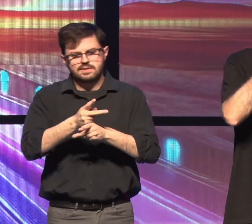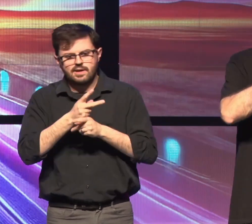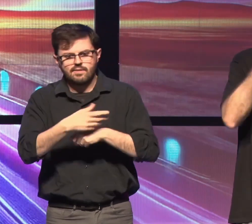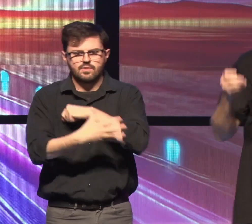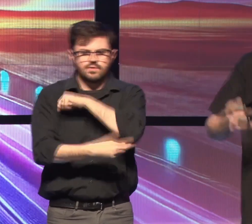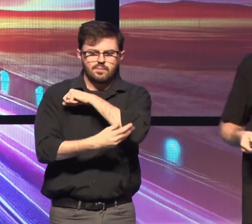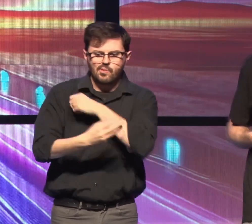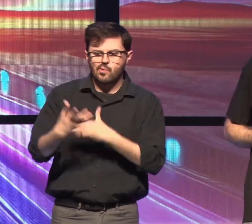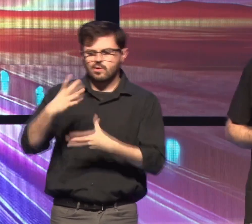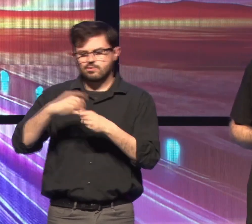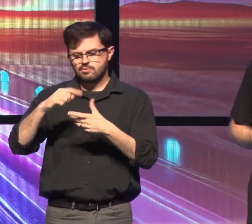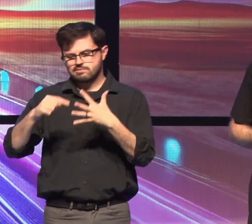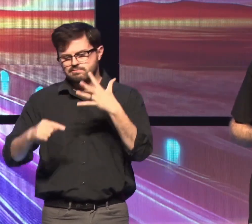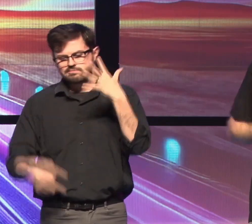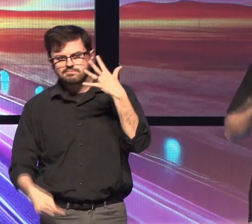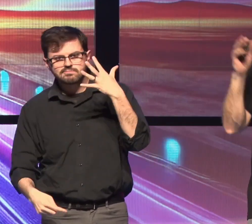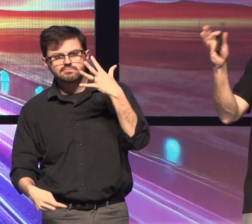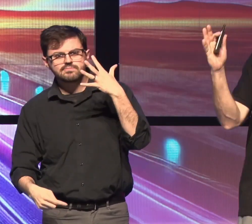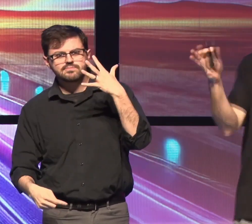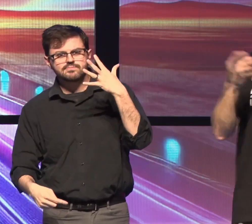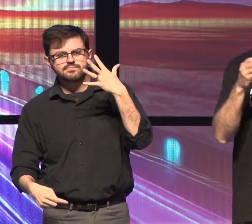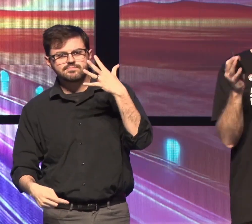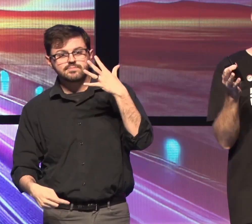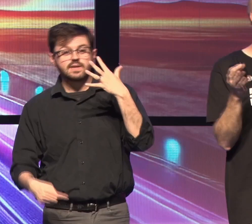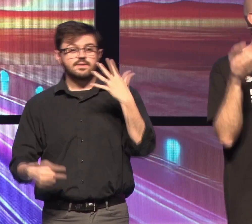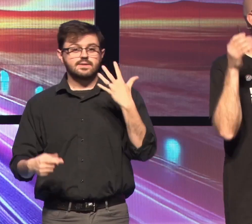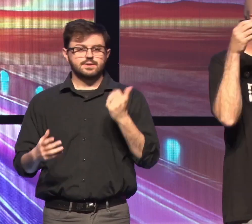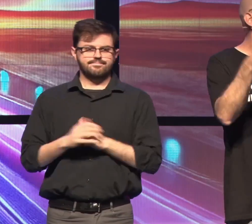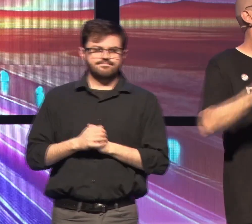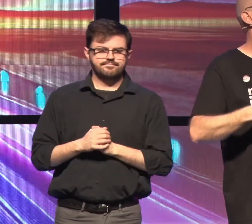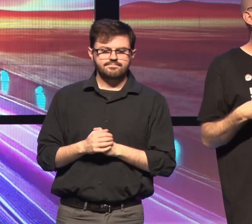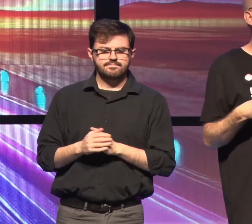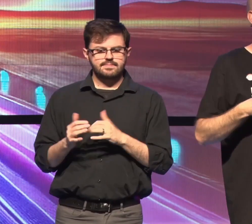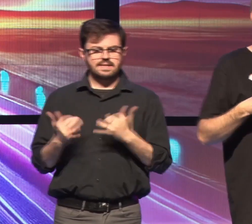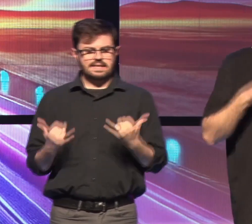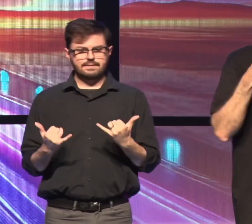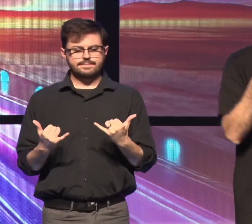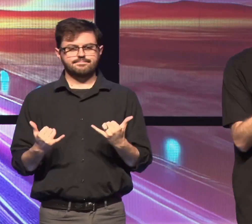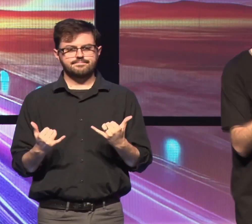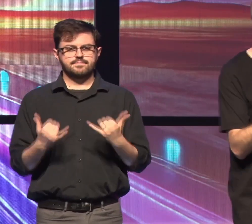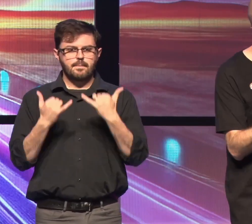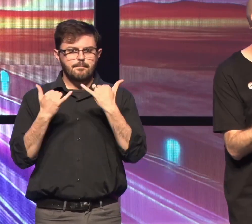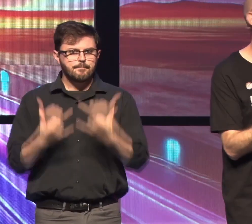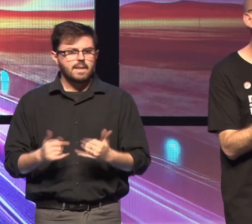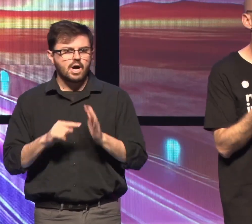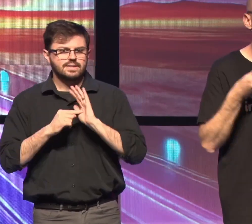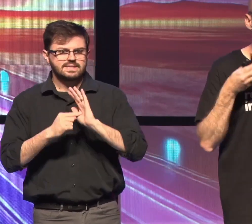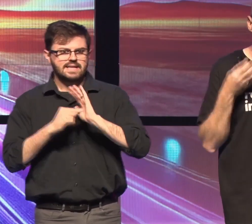inclusion, all of these things. So some modern day examples of this kind of like deeply